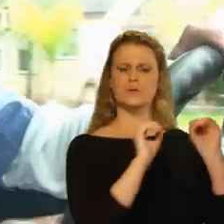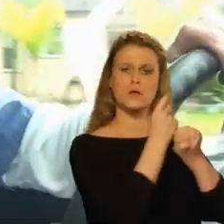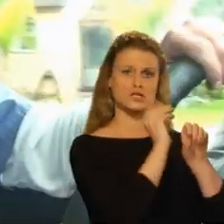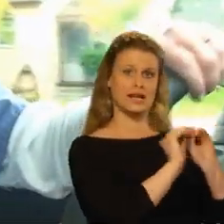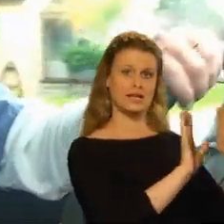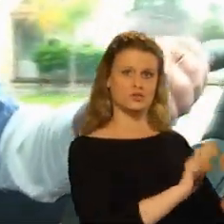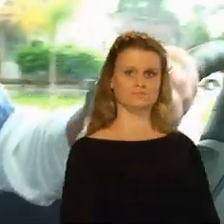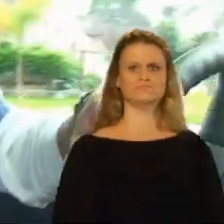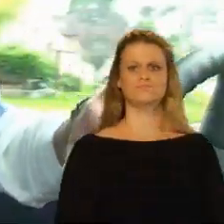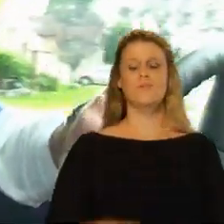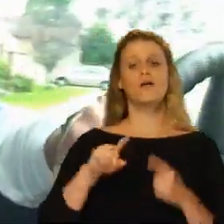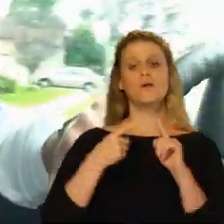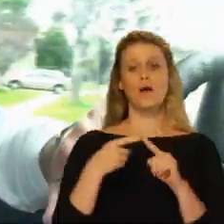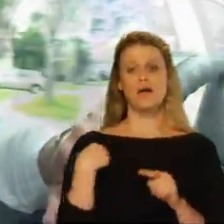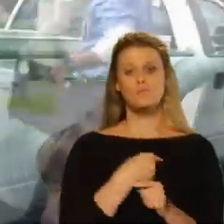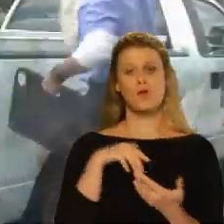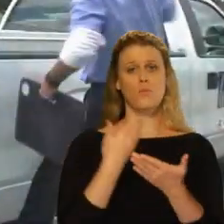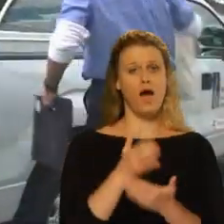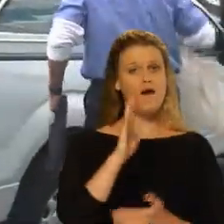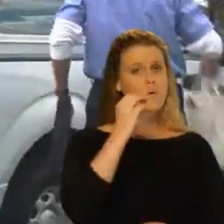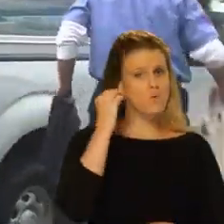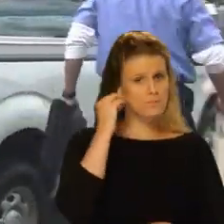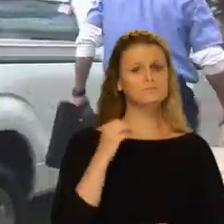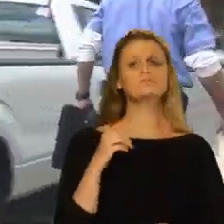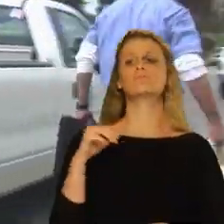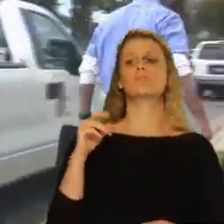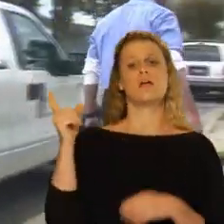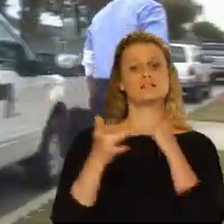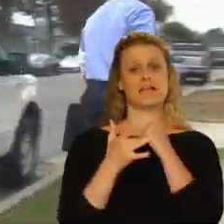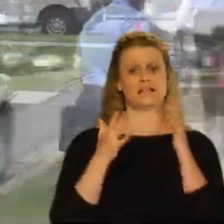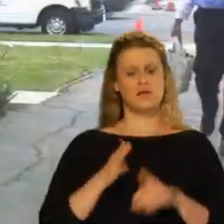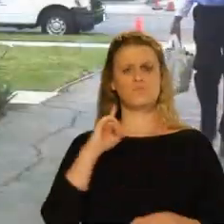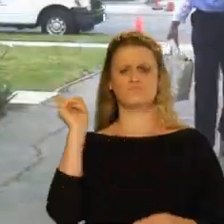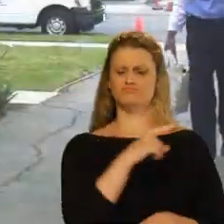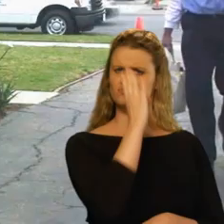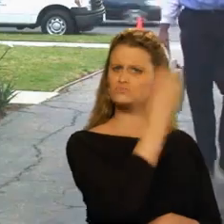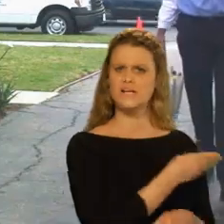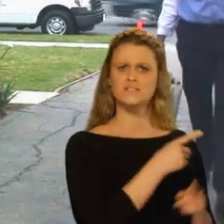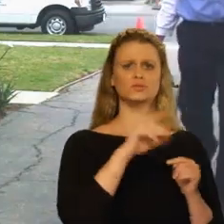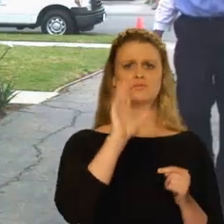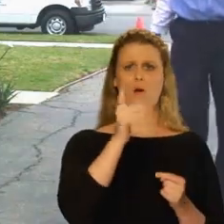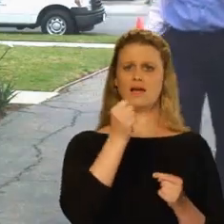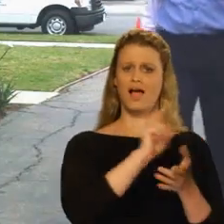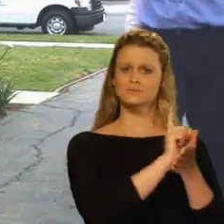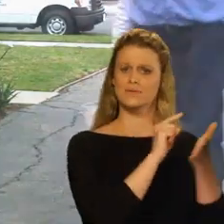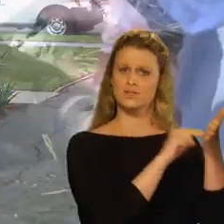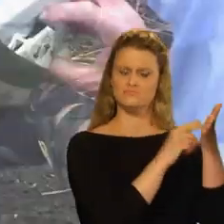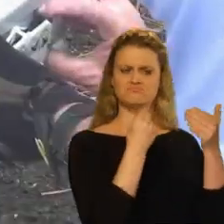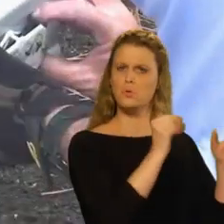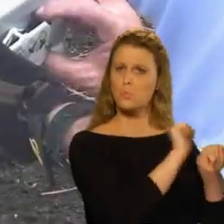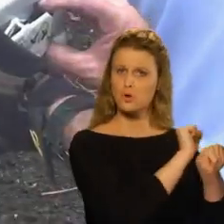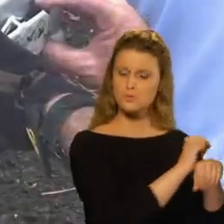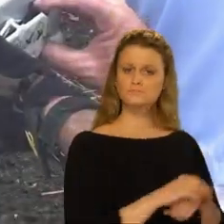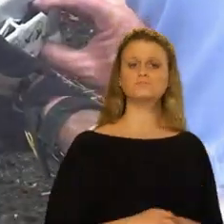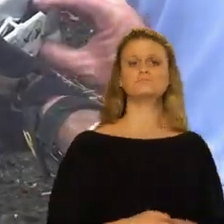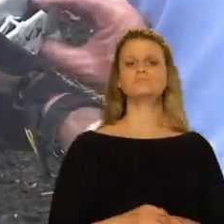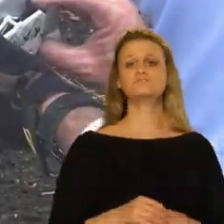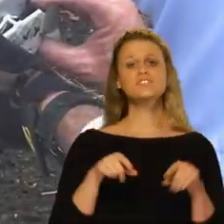When we arrive at your home, one of our technicians will go directly to the gas meter and perform the work. During the process,